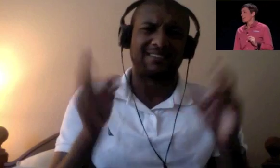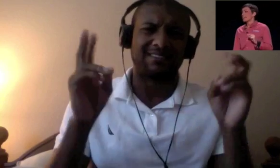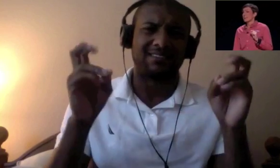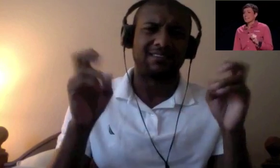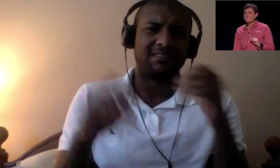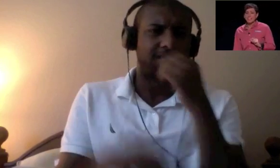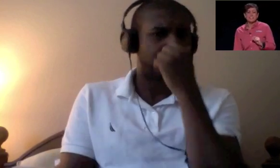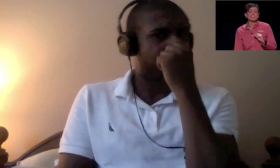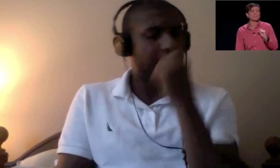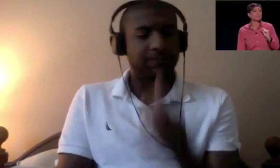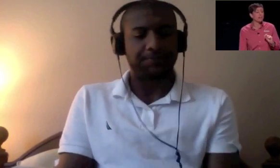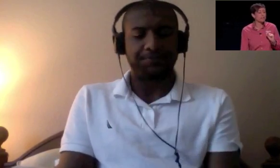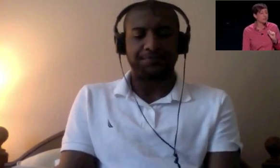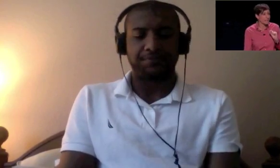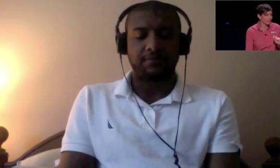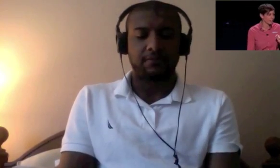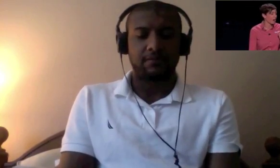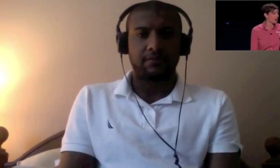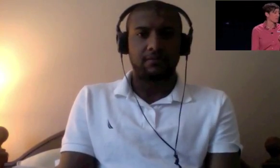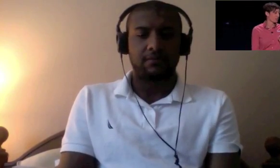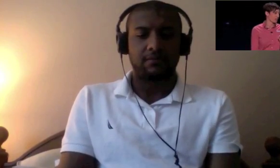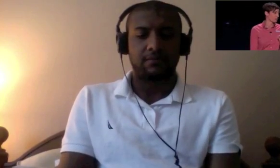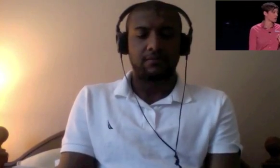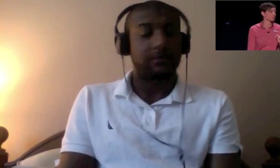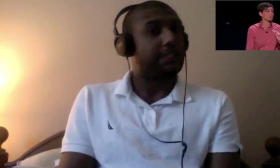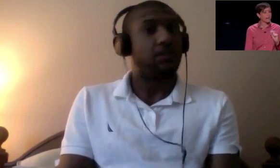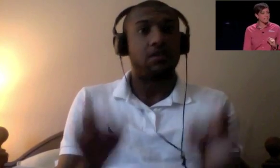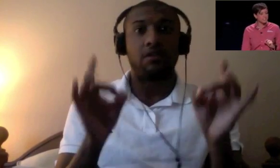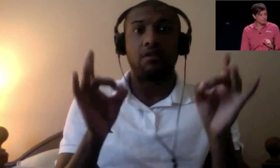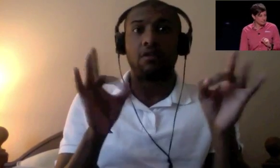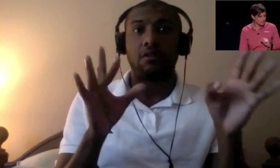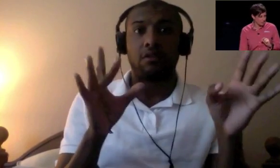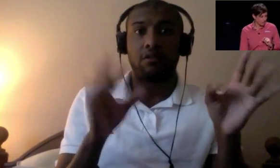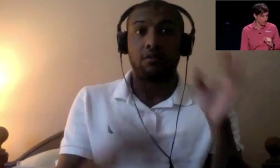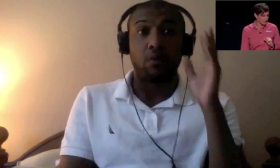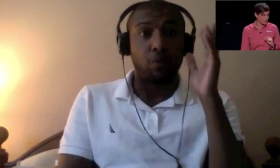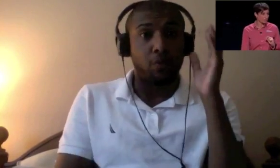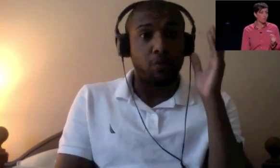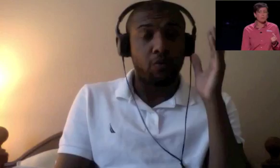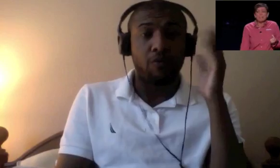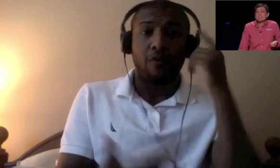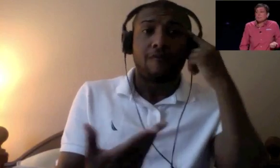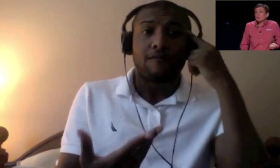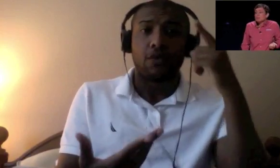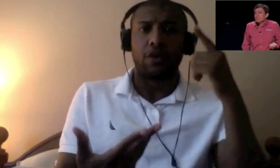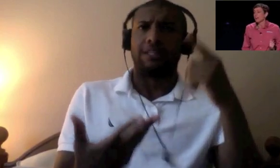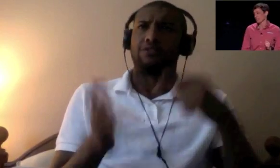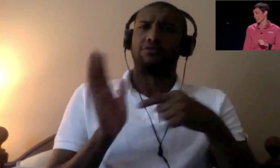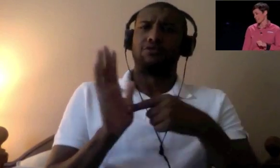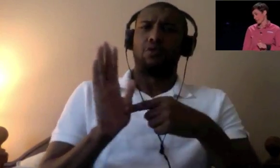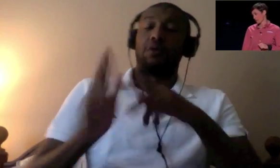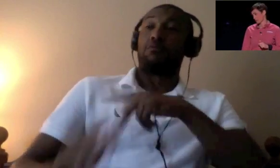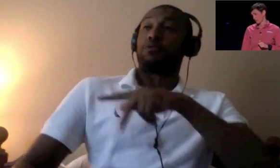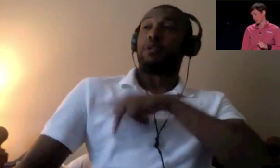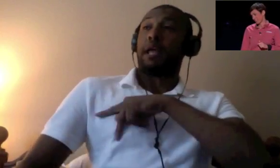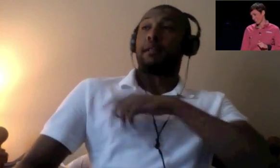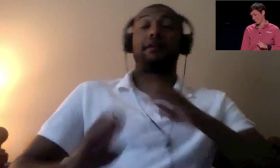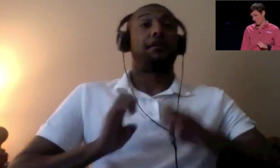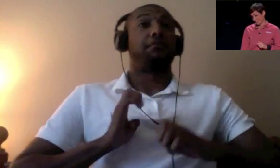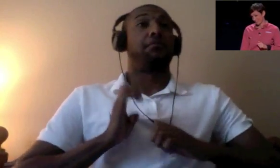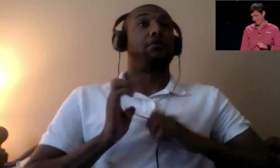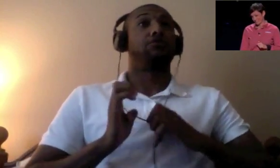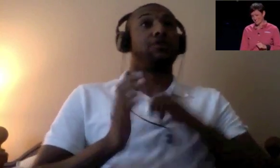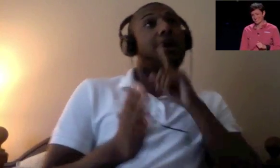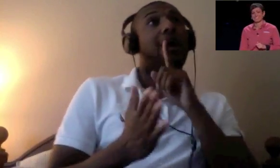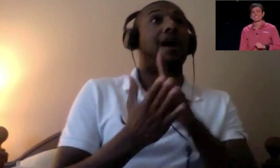Now, glassy-eyed is a fundamentally awful thing when you are trying to convince an audience that a robot has a personality and he's capable of falling